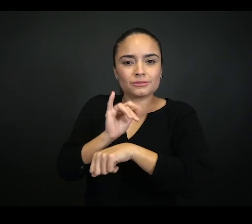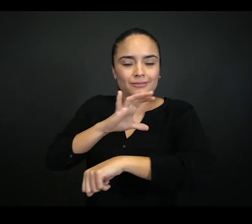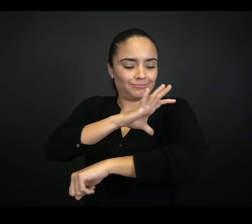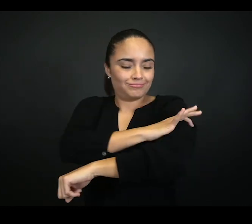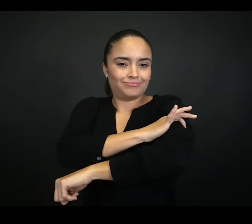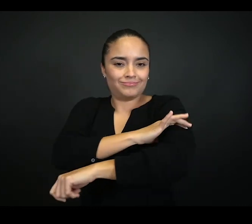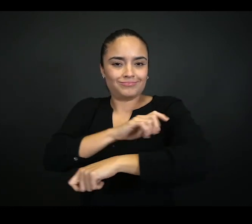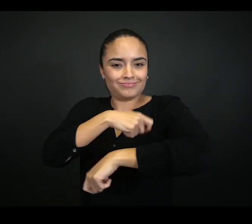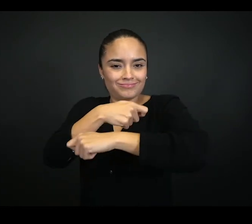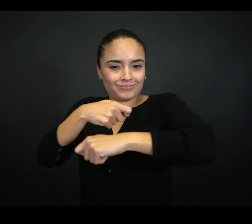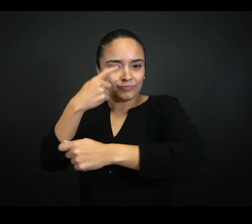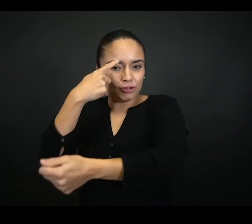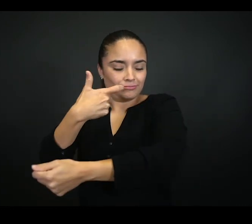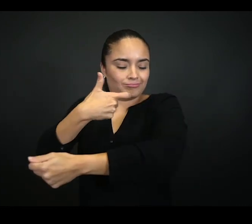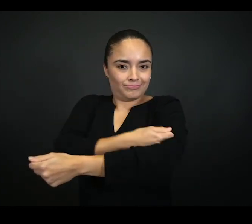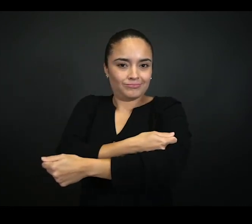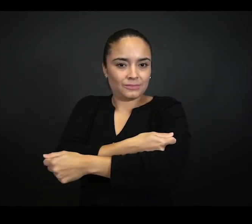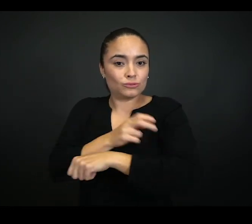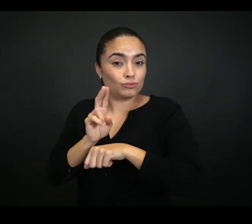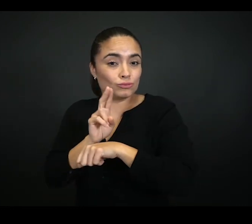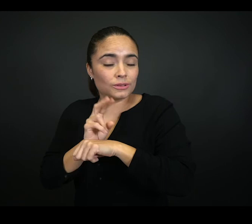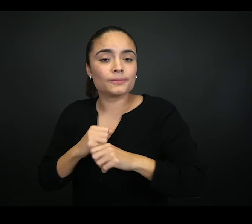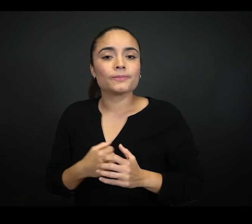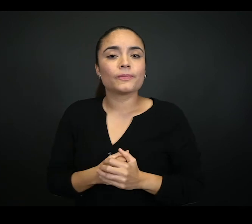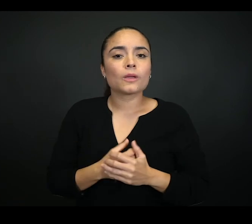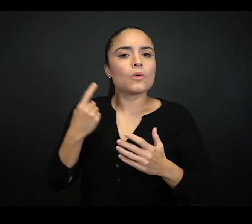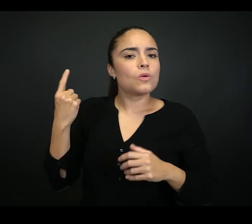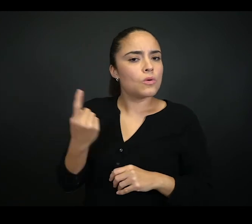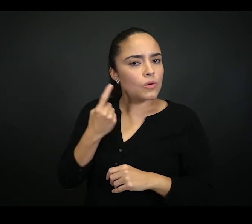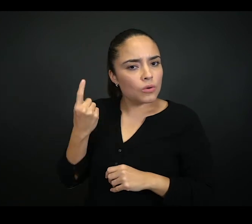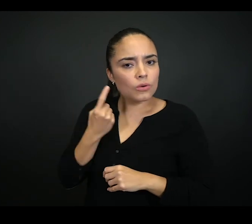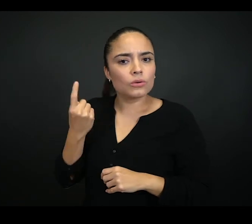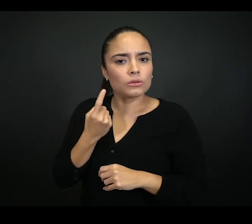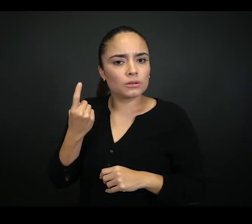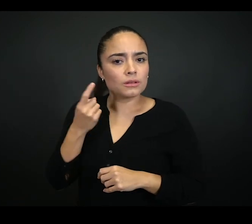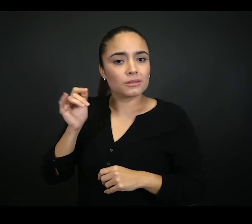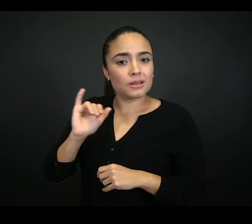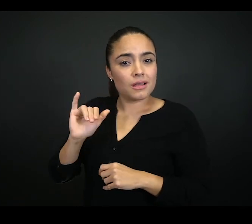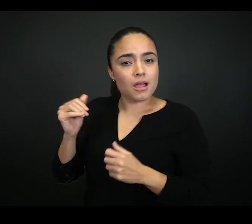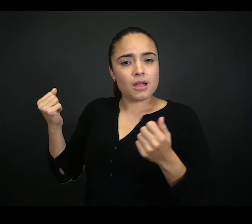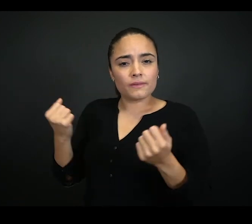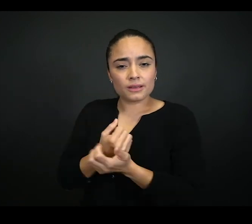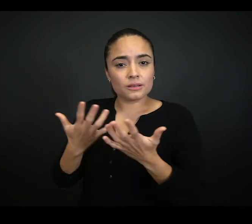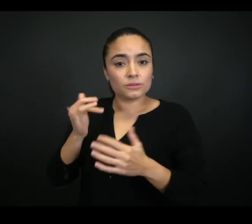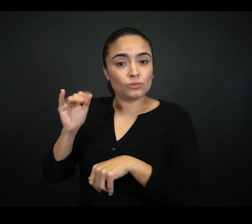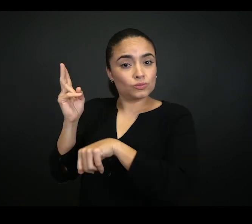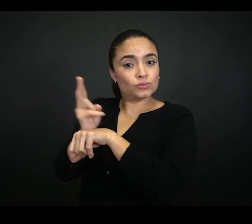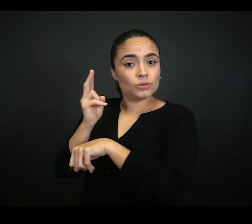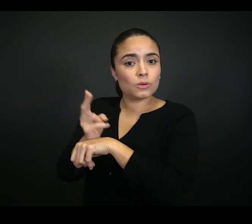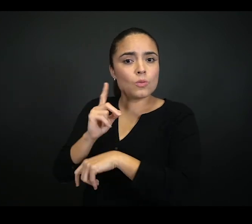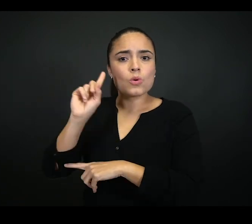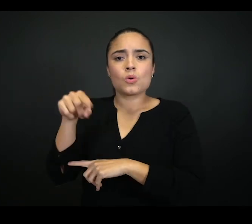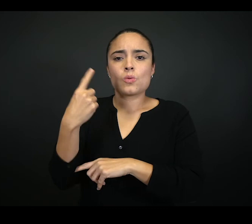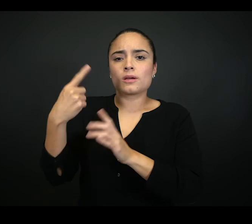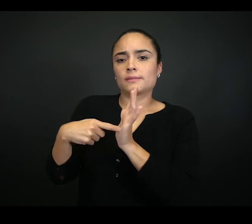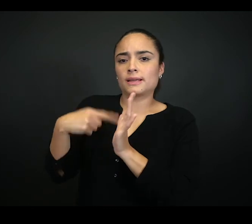harm. And everything new, only used once, which is also important. We provide